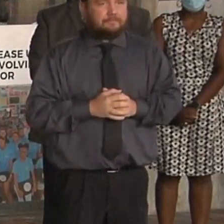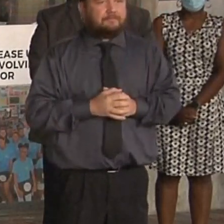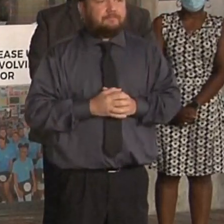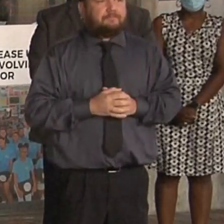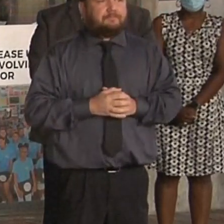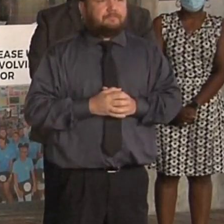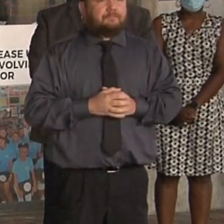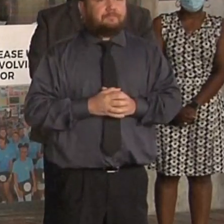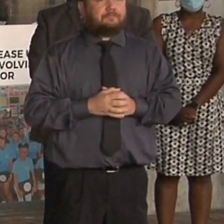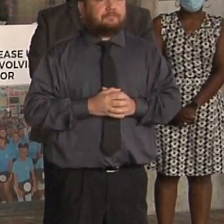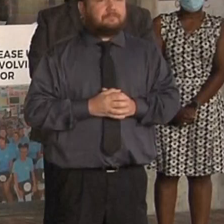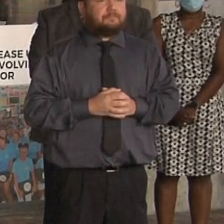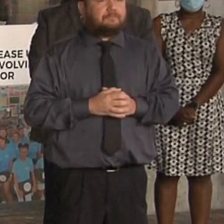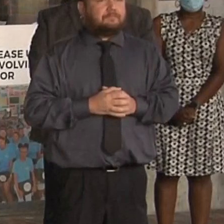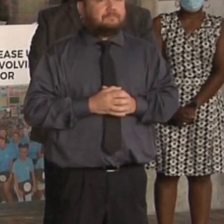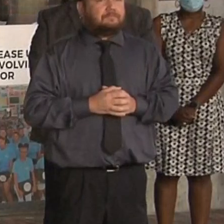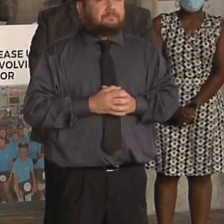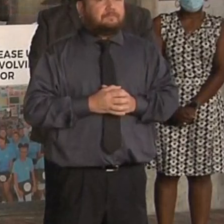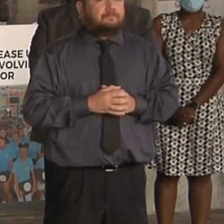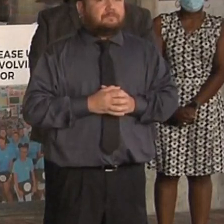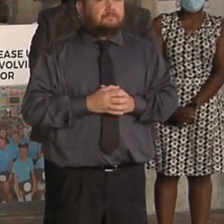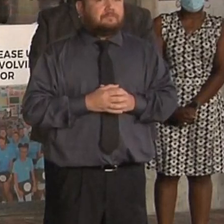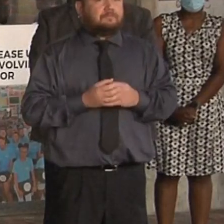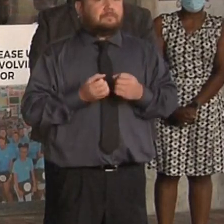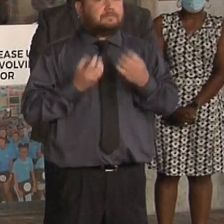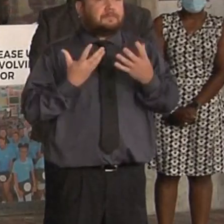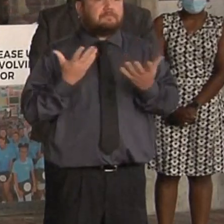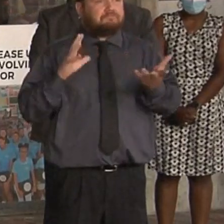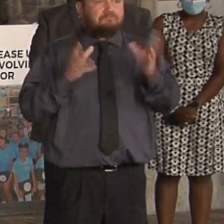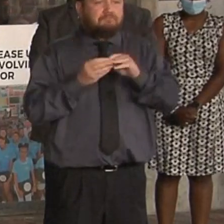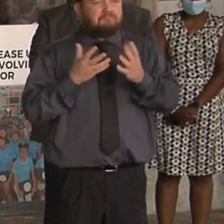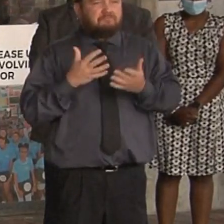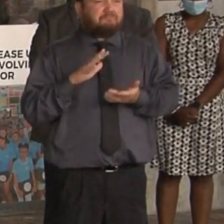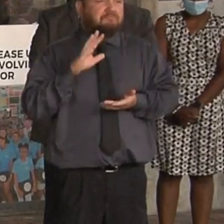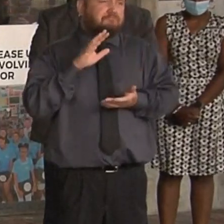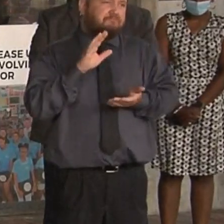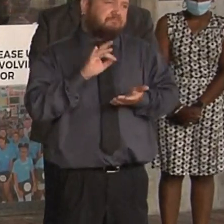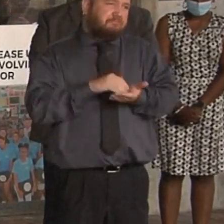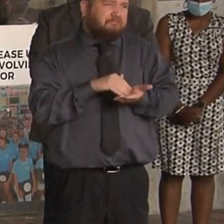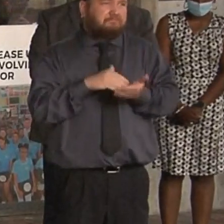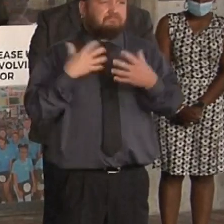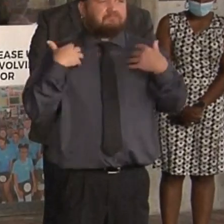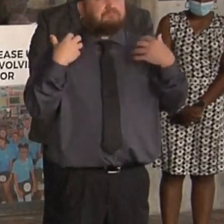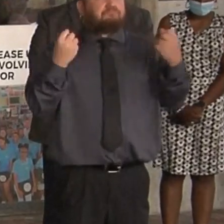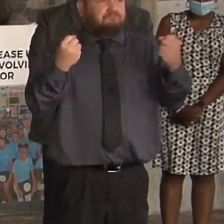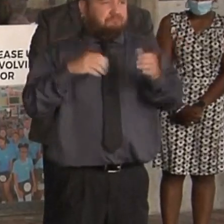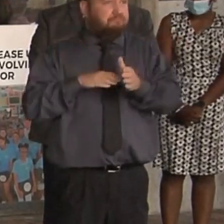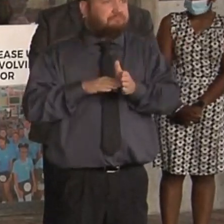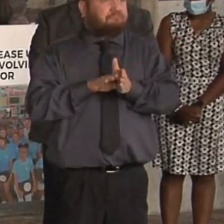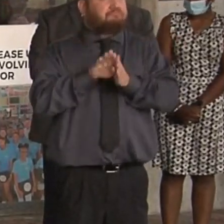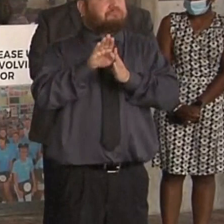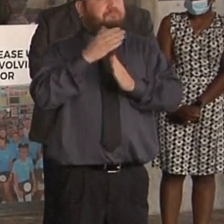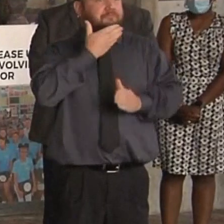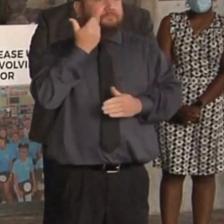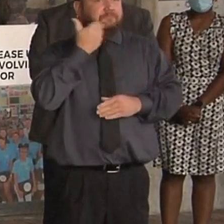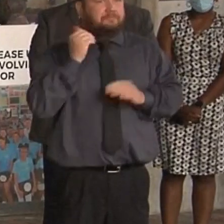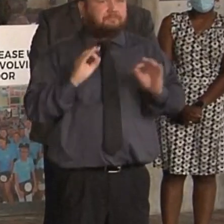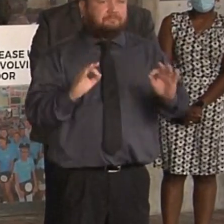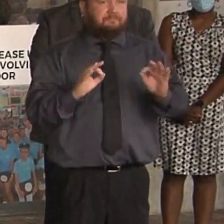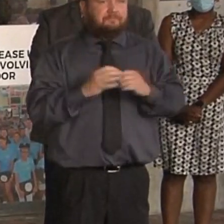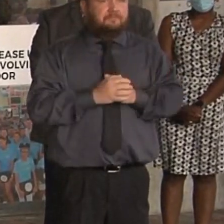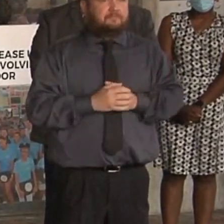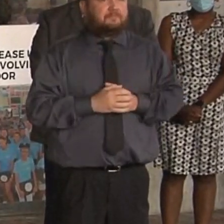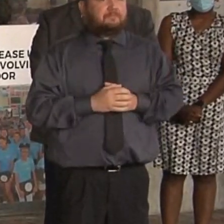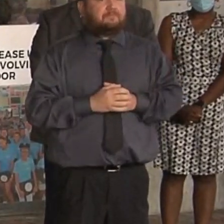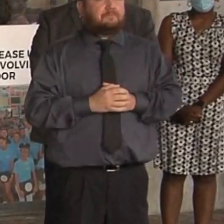that 7,987 people have fully recovered from COVID-19 in the city of Boston, and 673